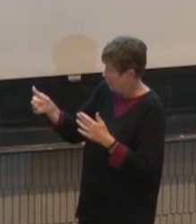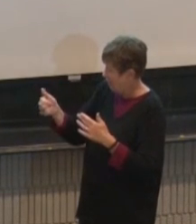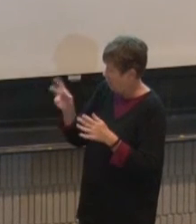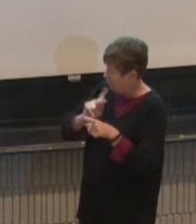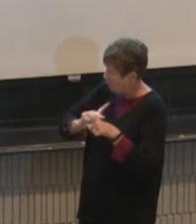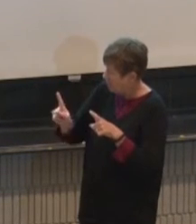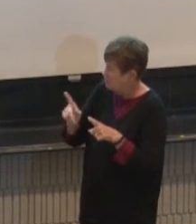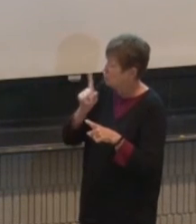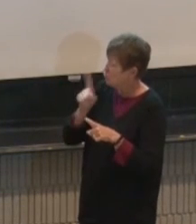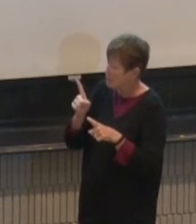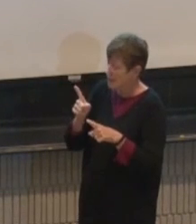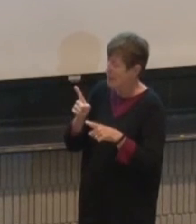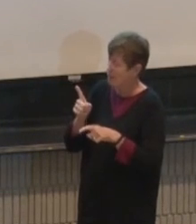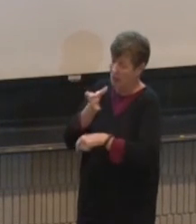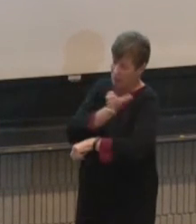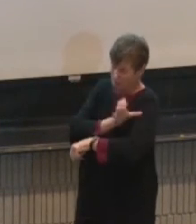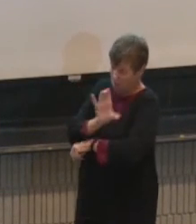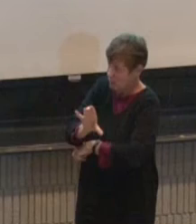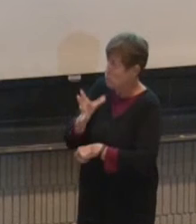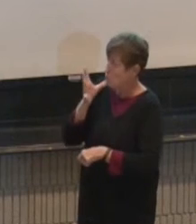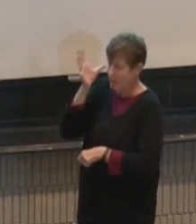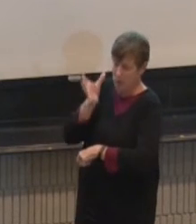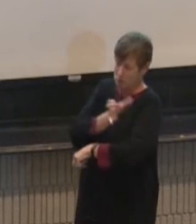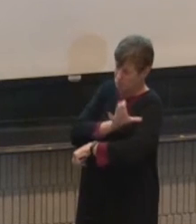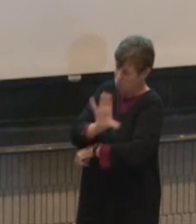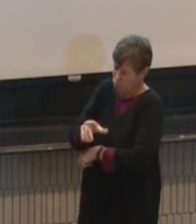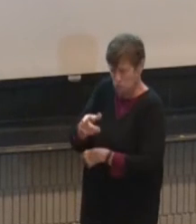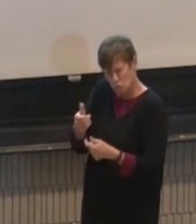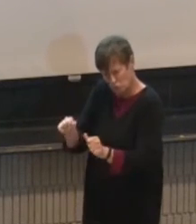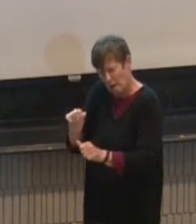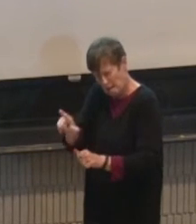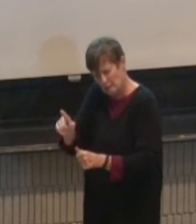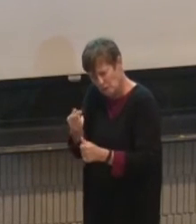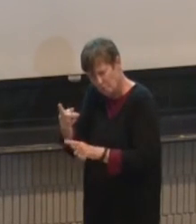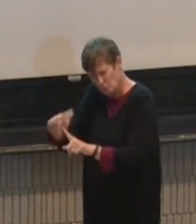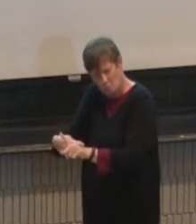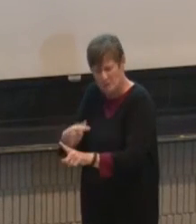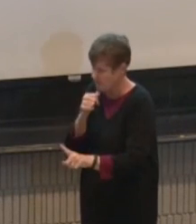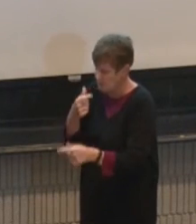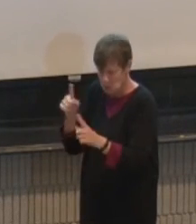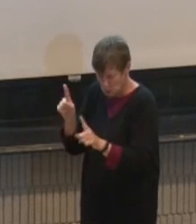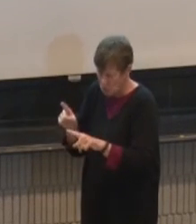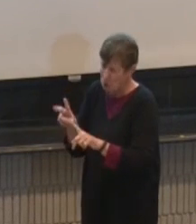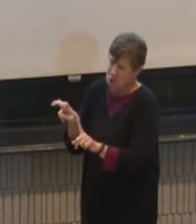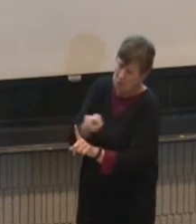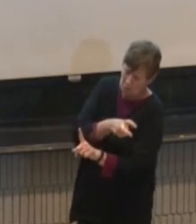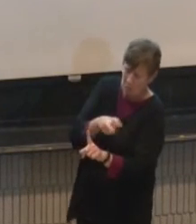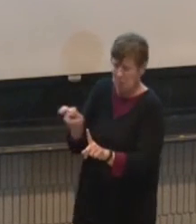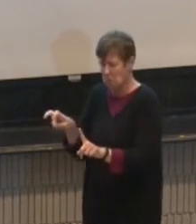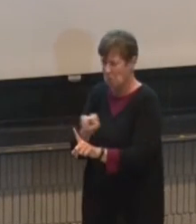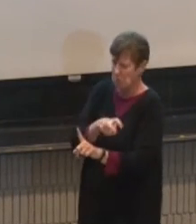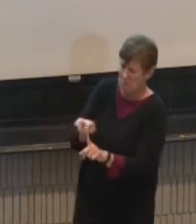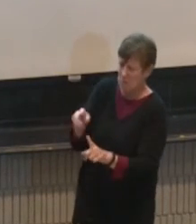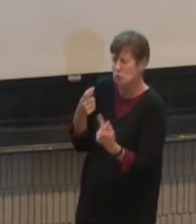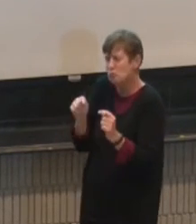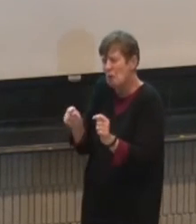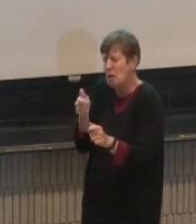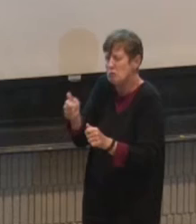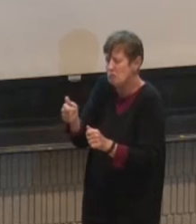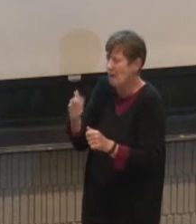really empowering parents to just give ASL a try for a few months. And try a normal approach for a few more months. See what your child likes.